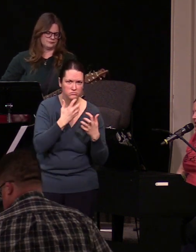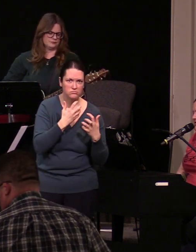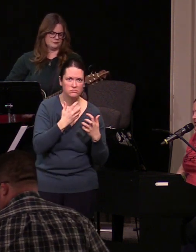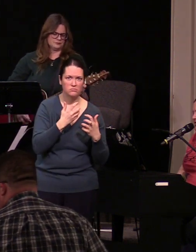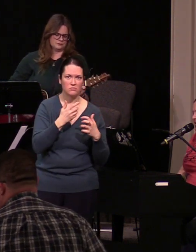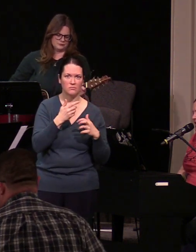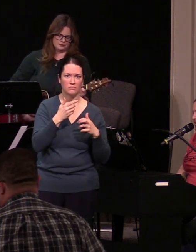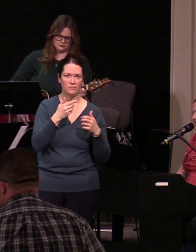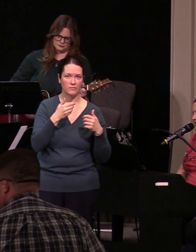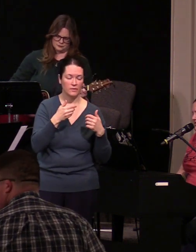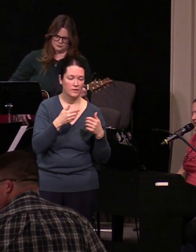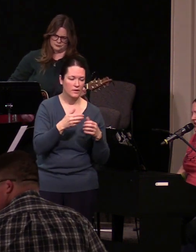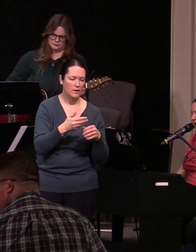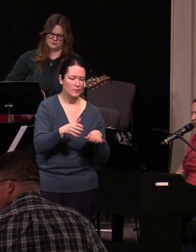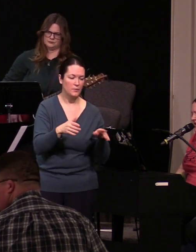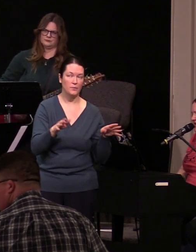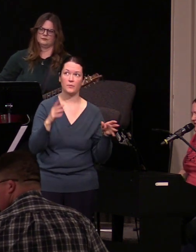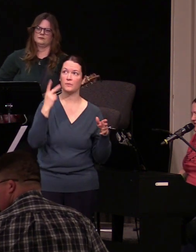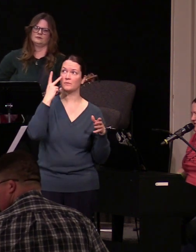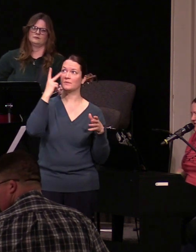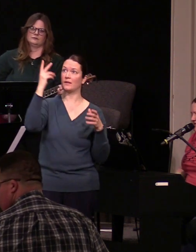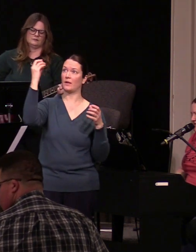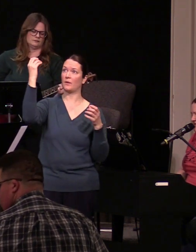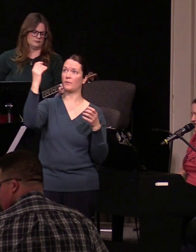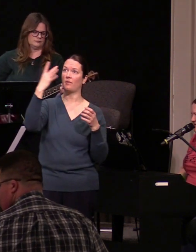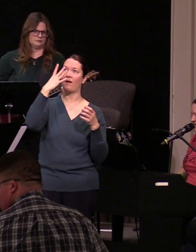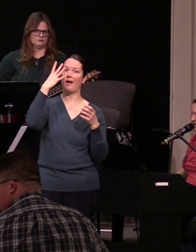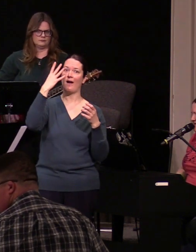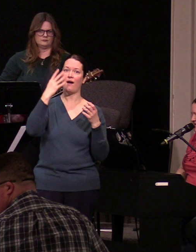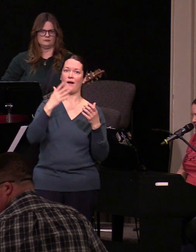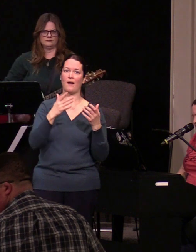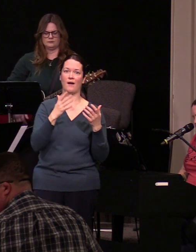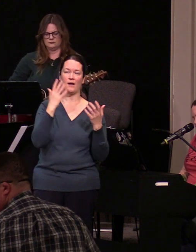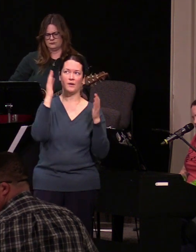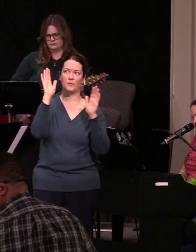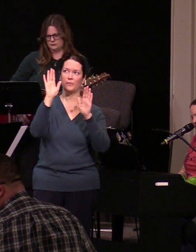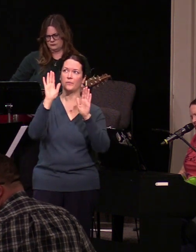the wonder of light.